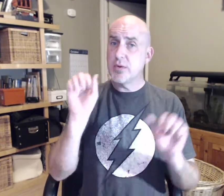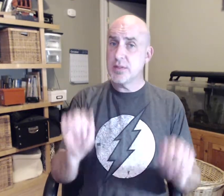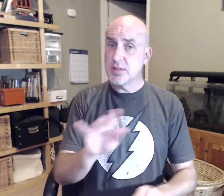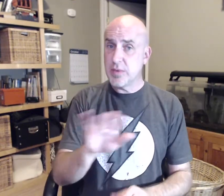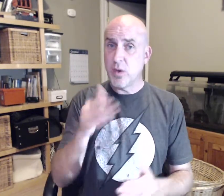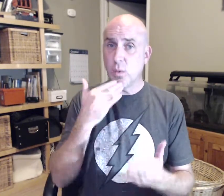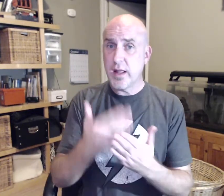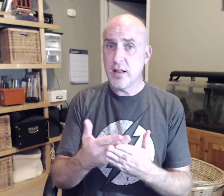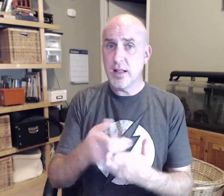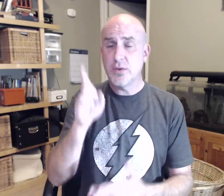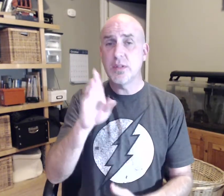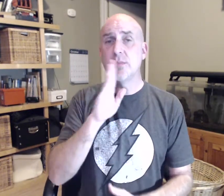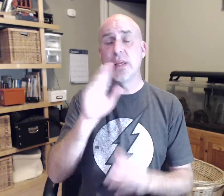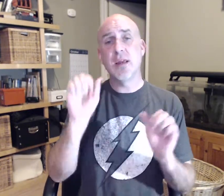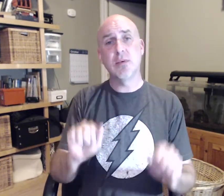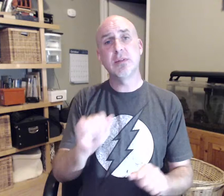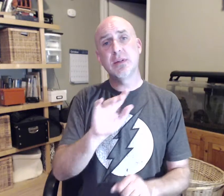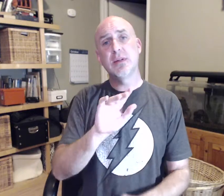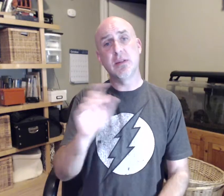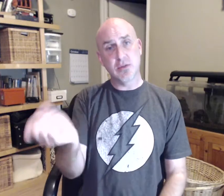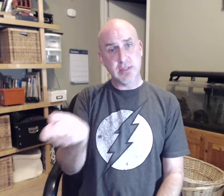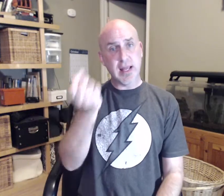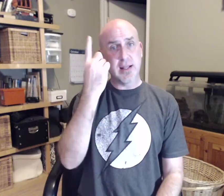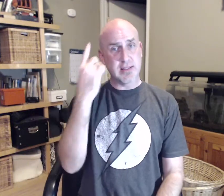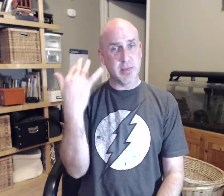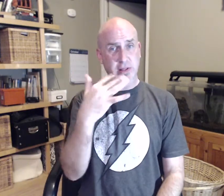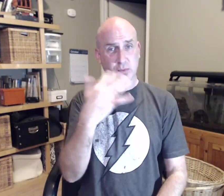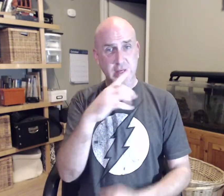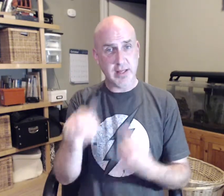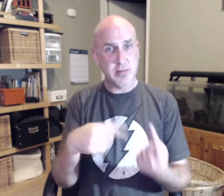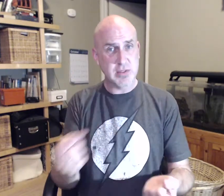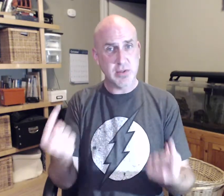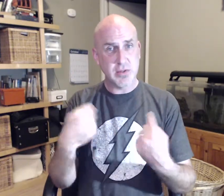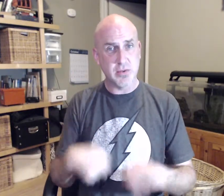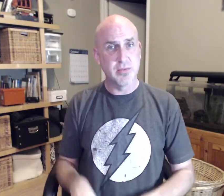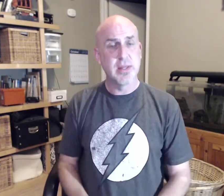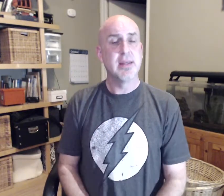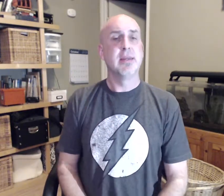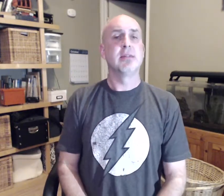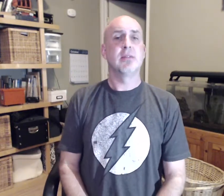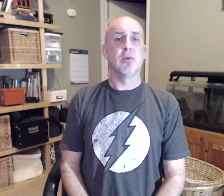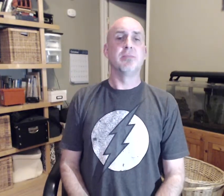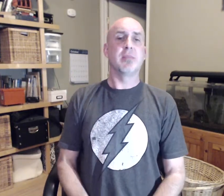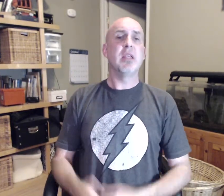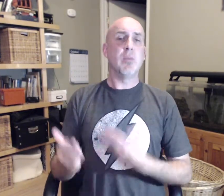to spell well, and you need to be able to understand spelling when it comes to you. So anyway,